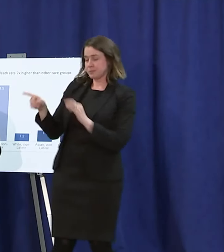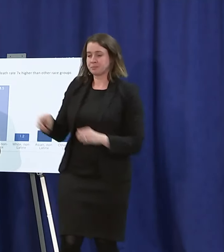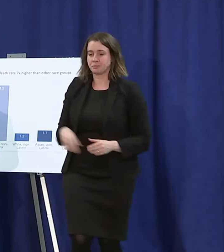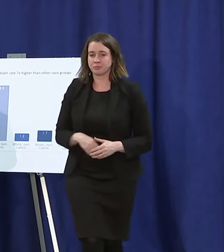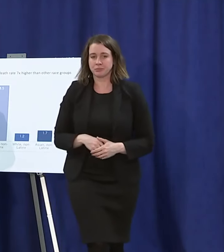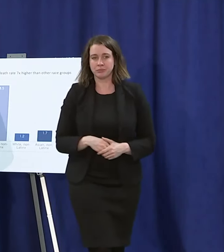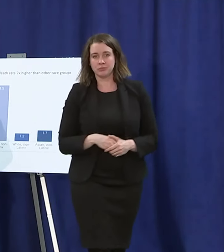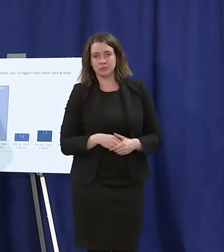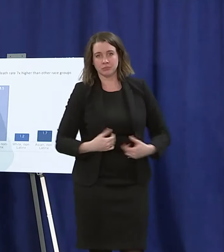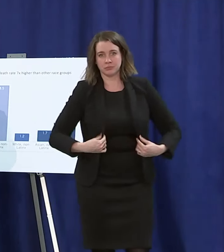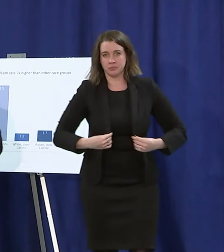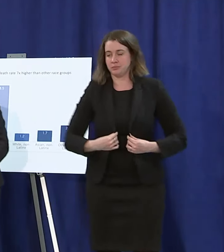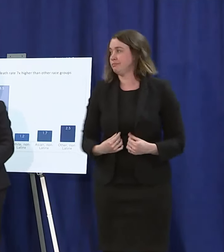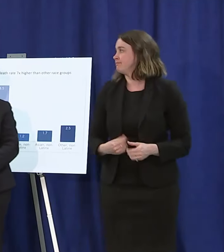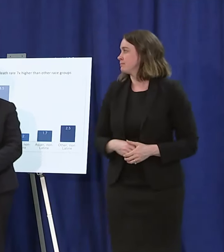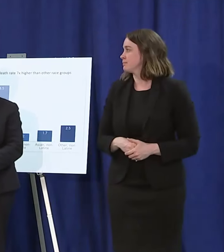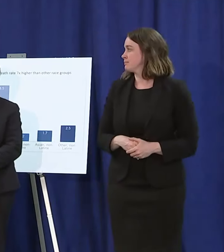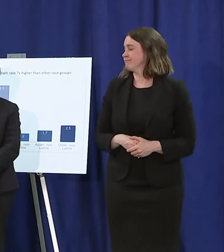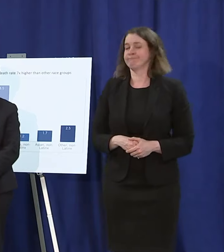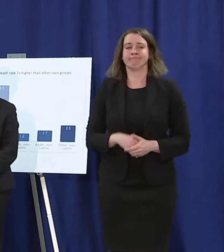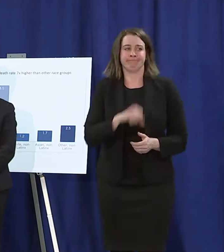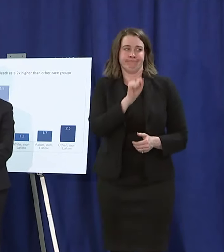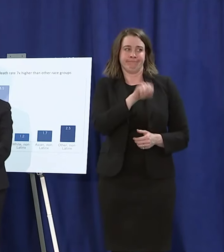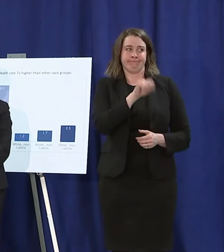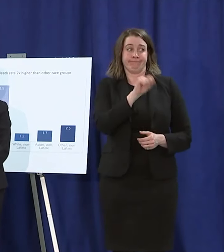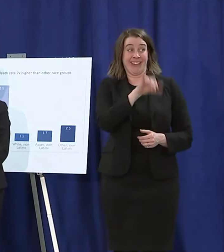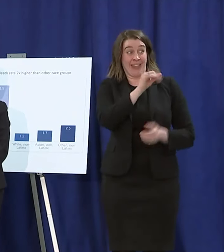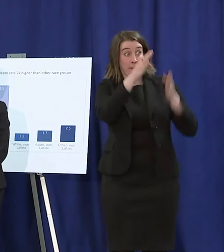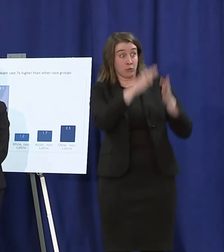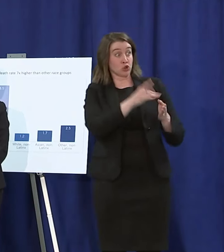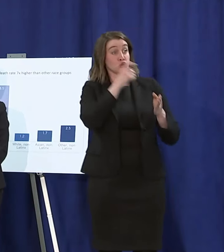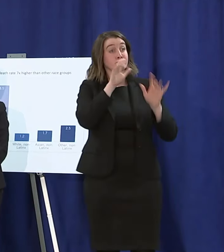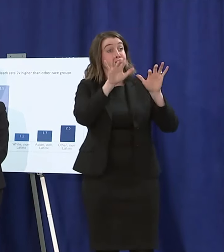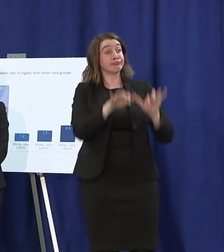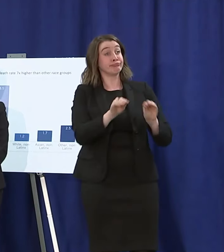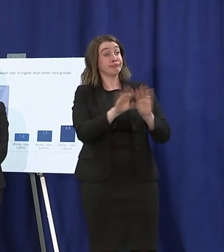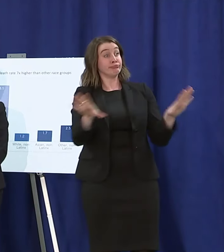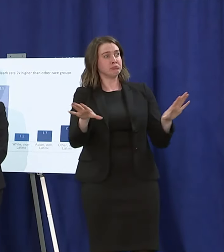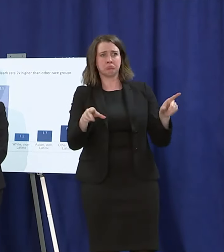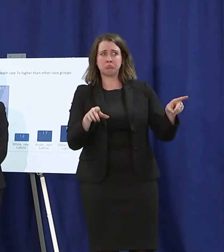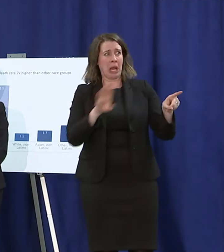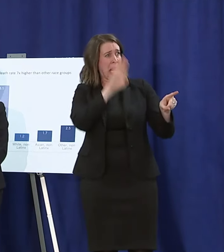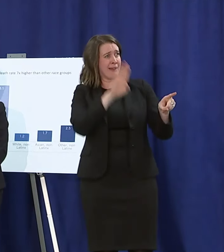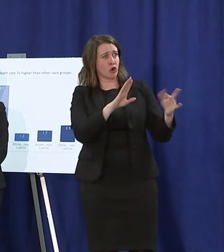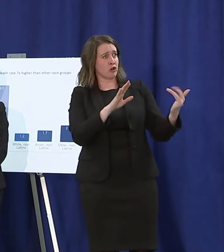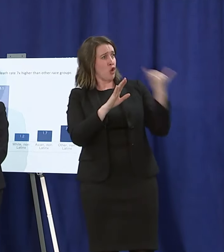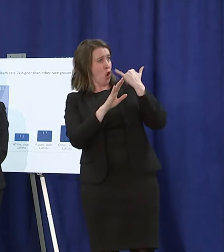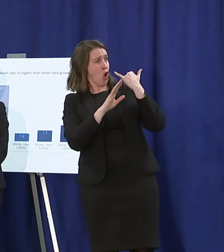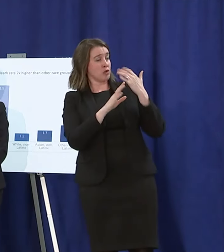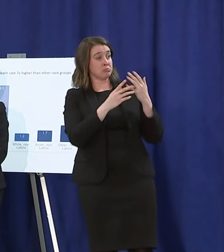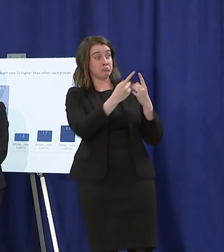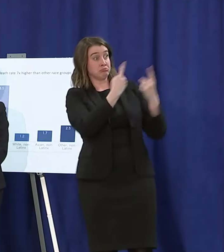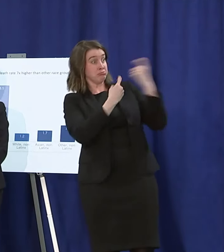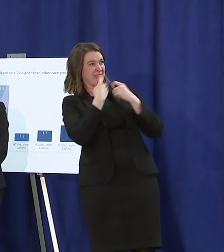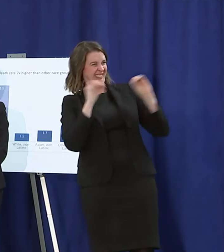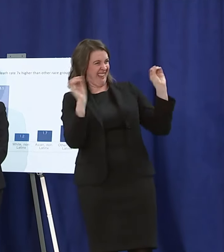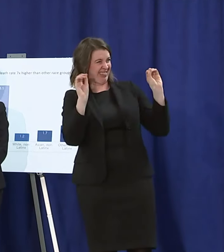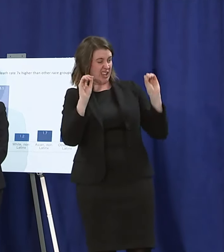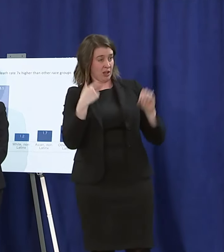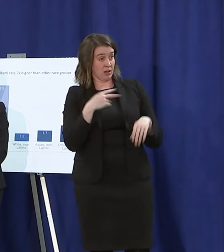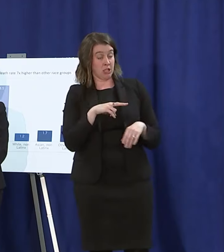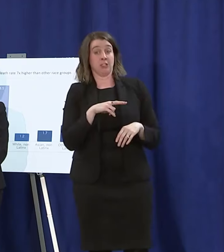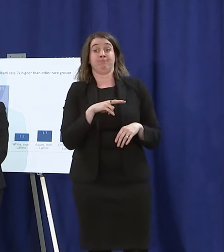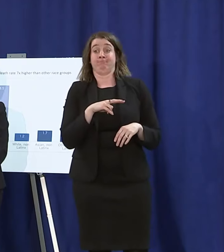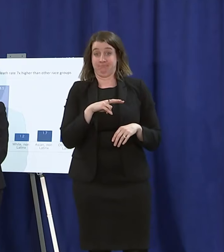chance to respond to that reporter. I was not interviewed for the story, and frankly, I was